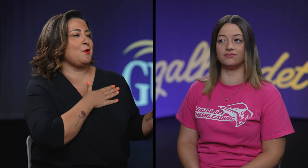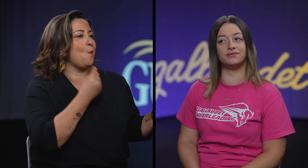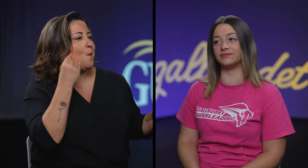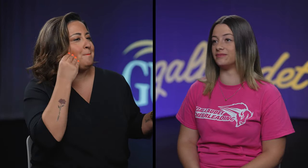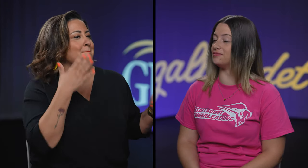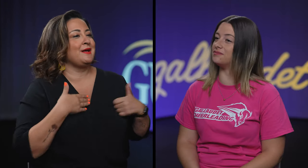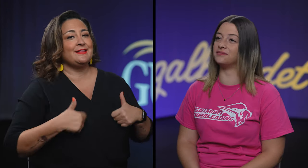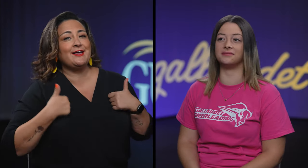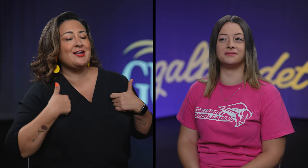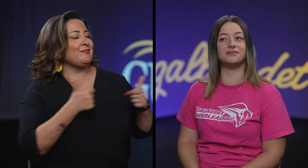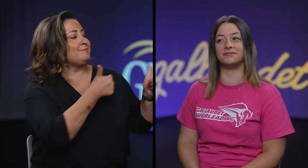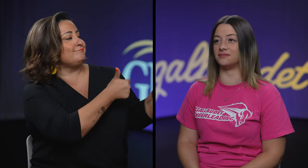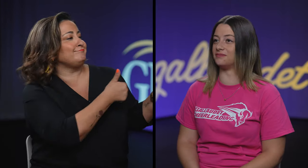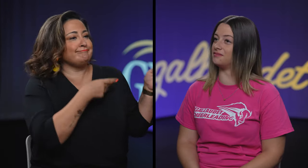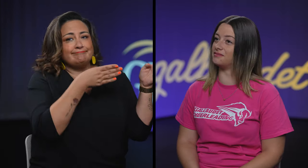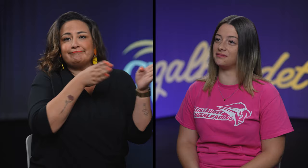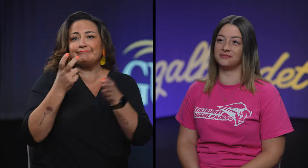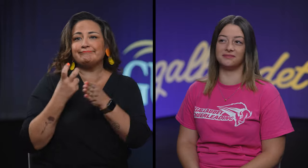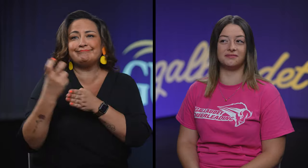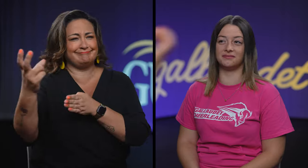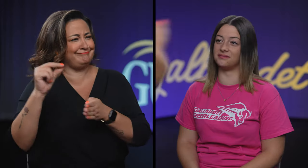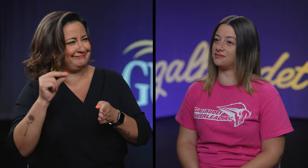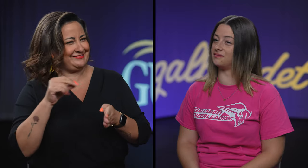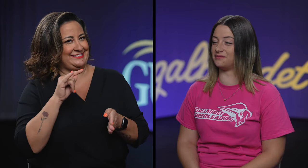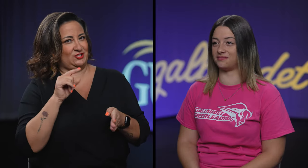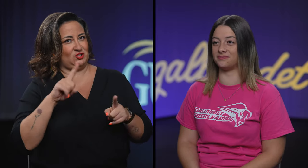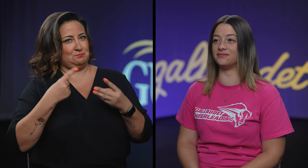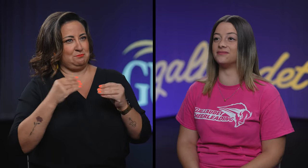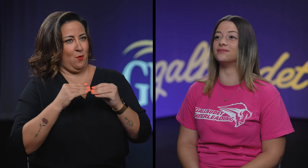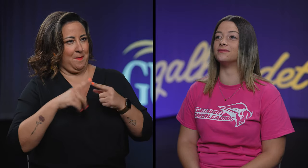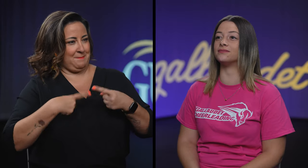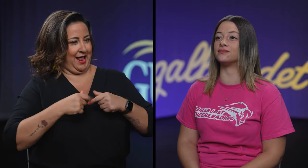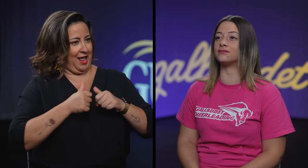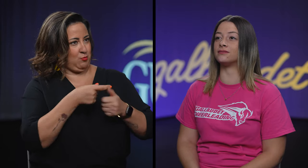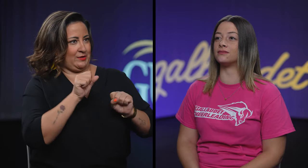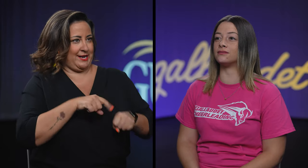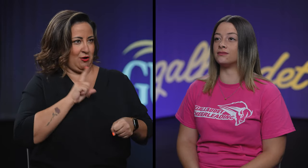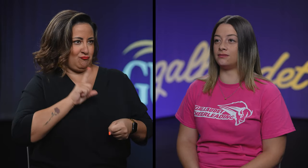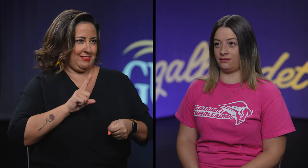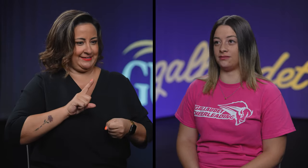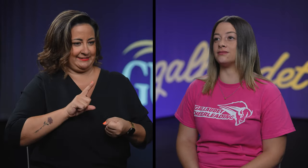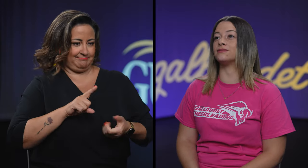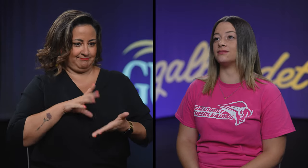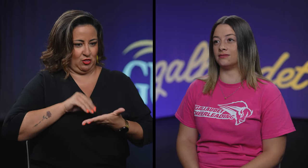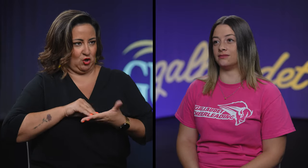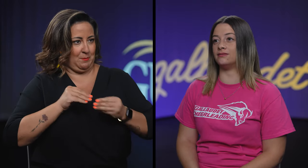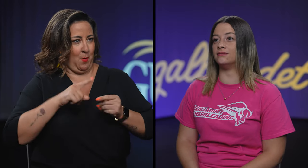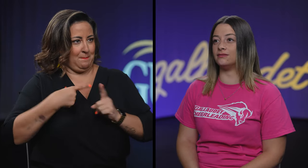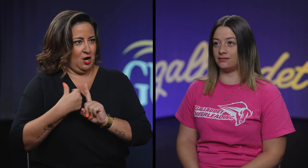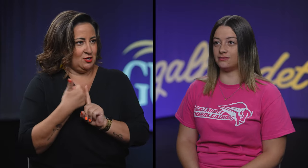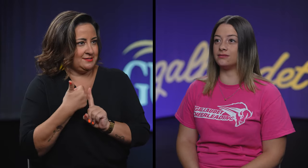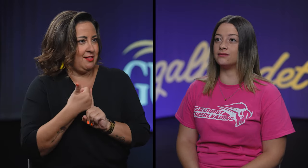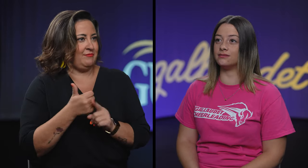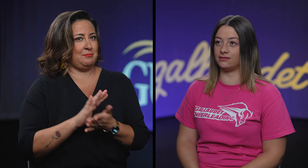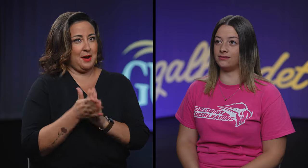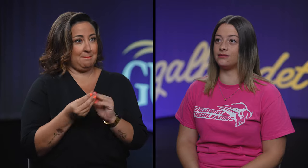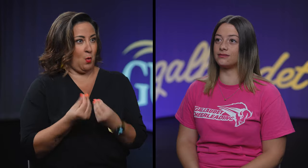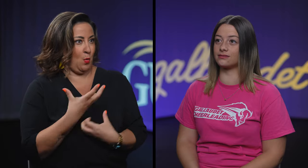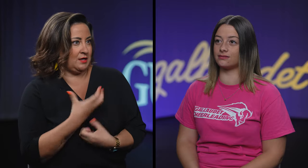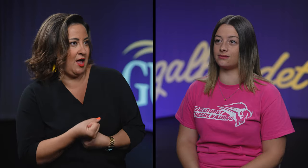home and their life to dive into the area. It's more about how you can really learn more about yourself and